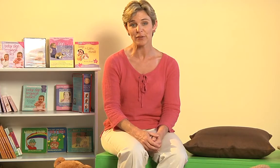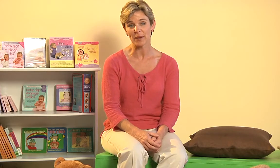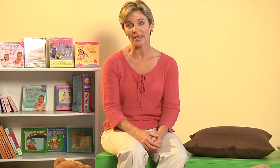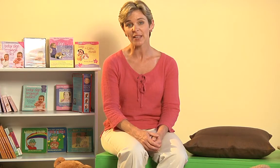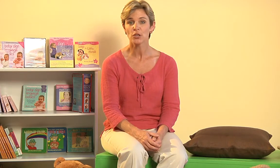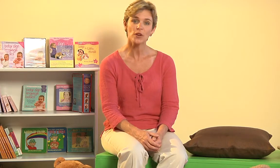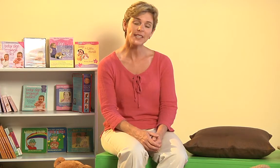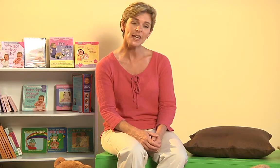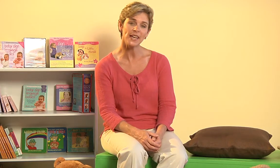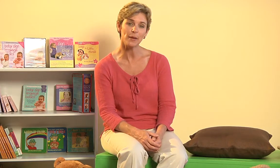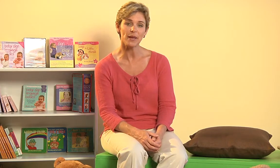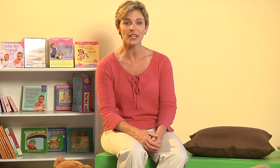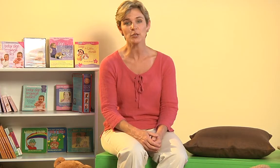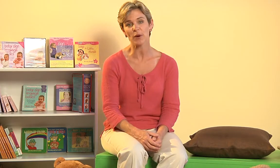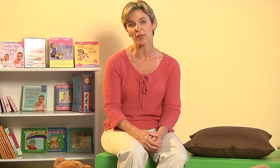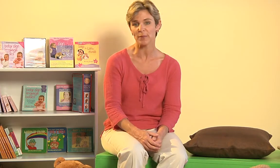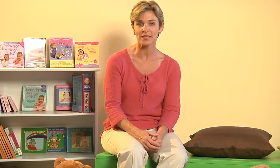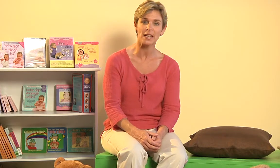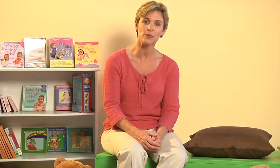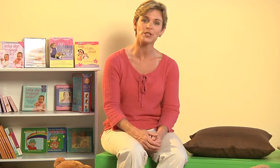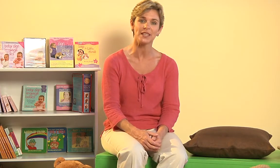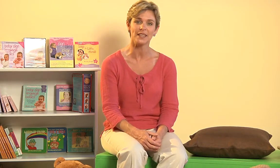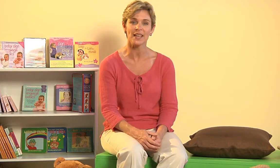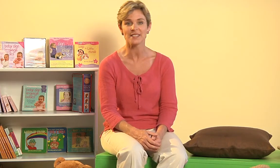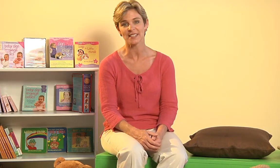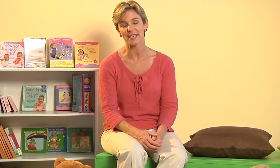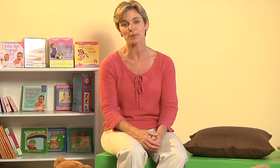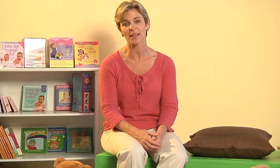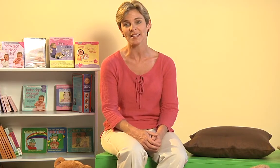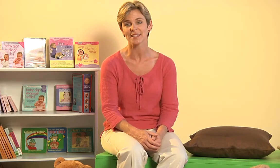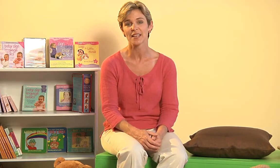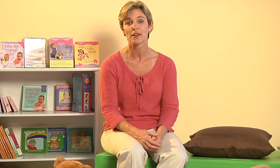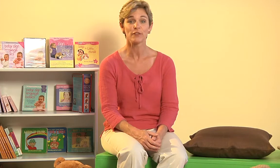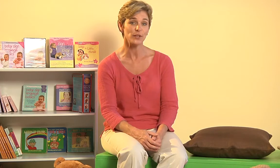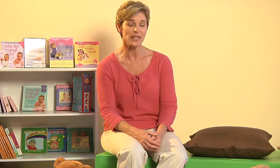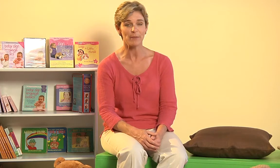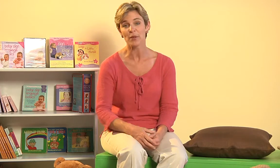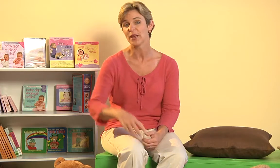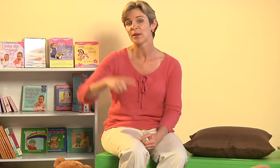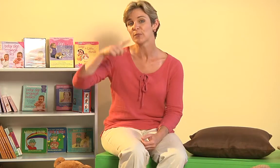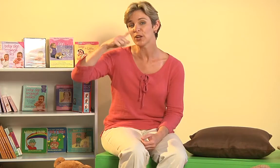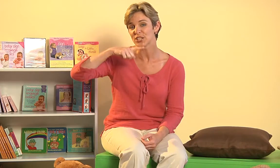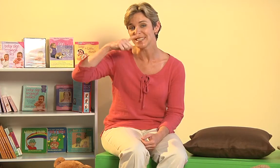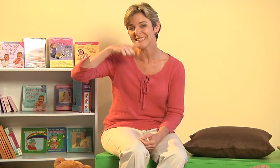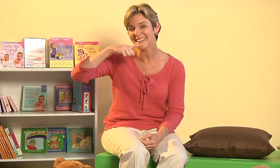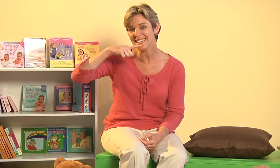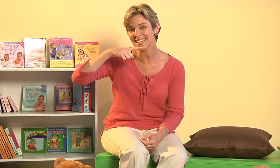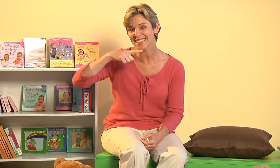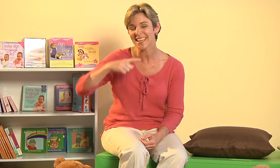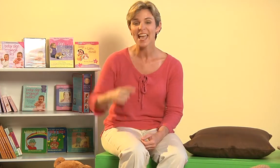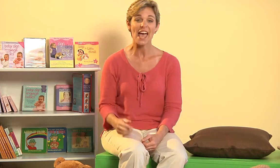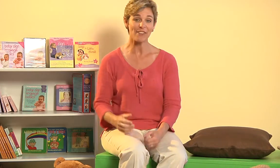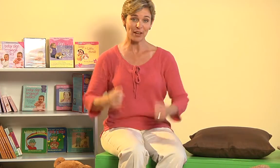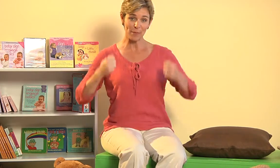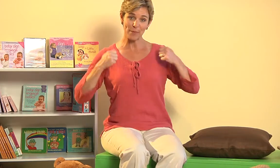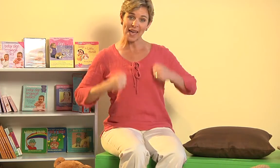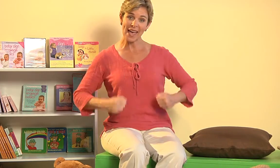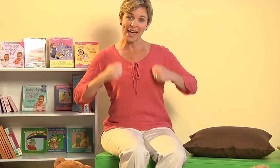bed, try signing about each part of the bedtime routine as it takes place. For example, brushing teeth, having a